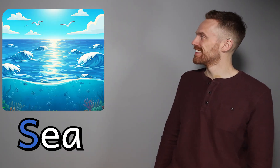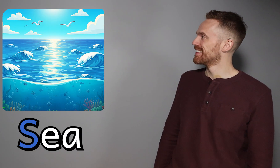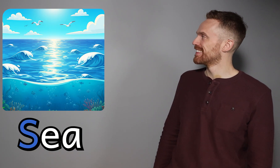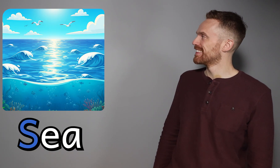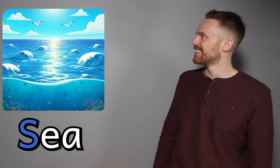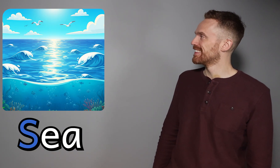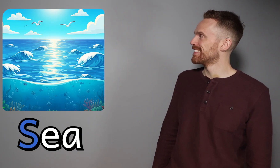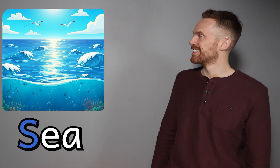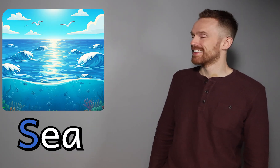Sea.